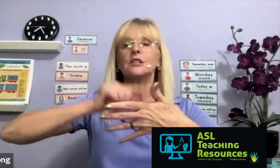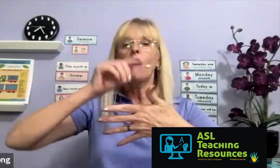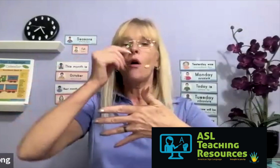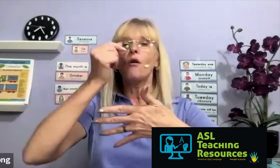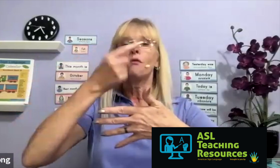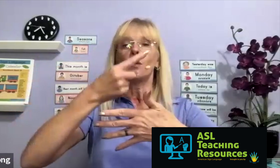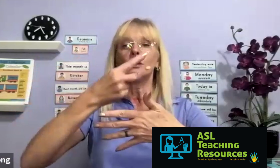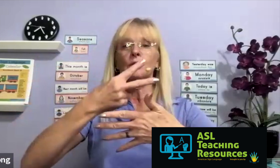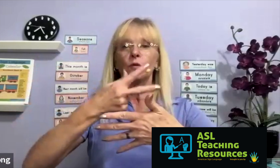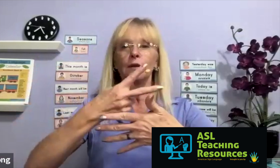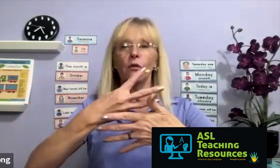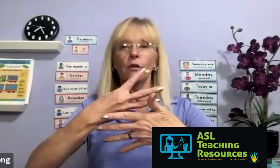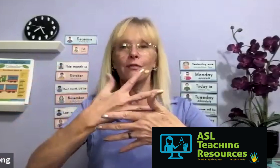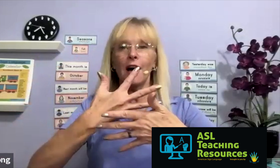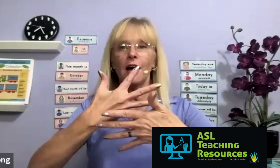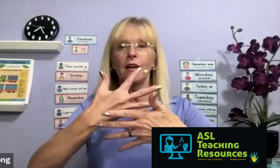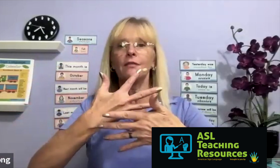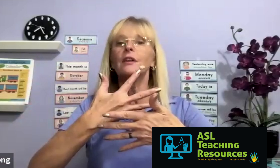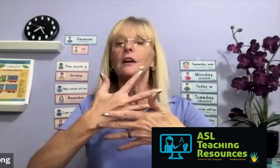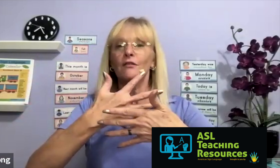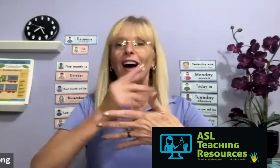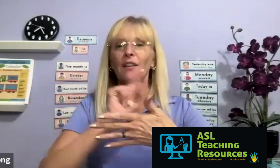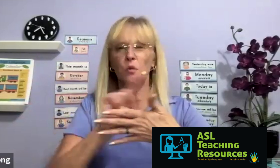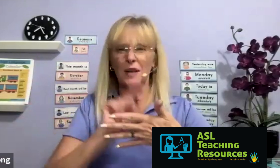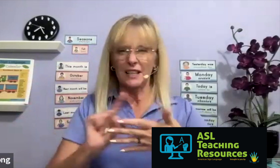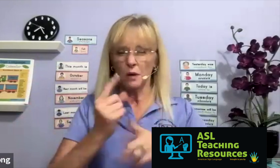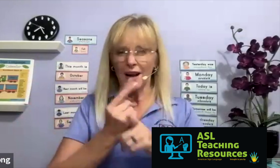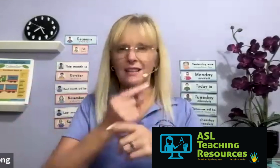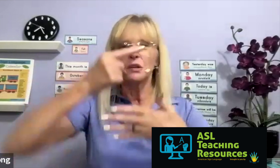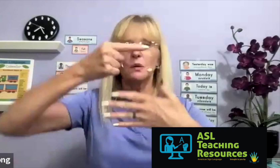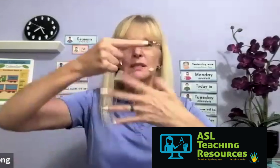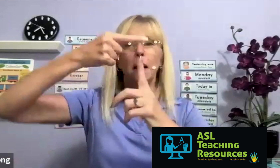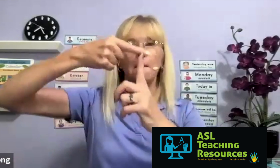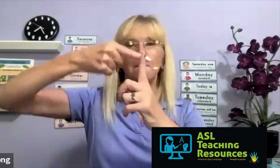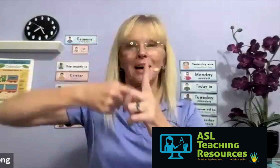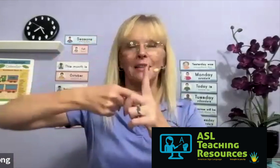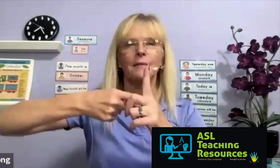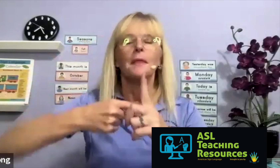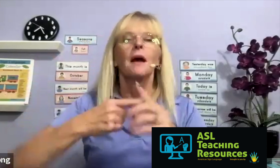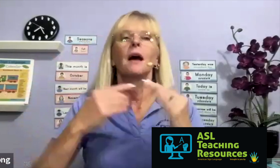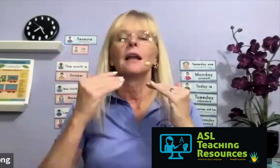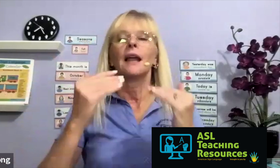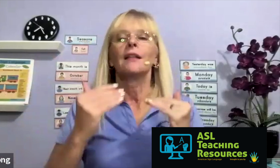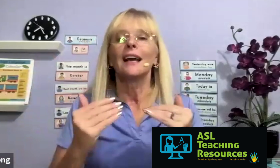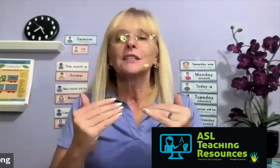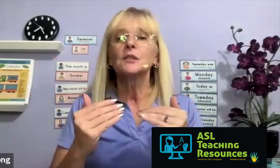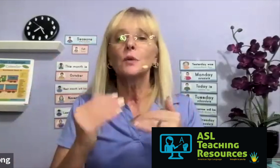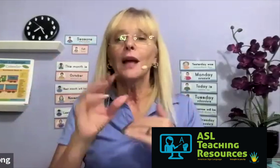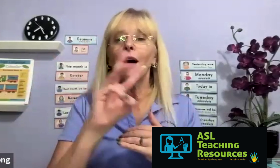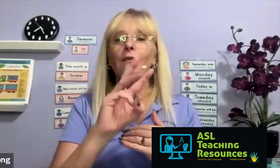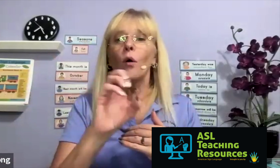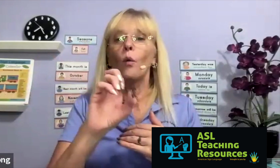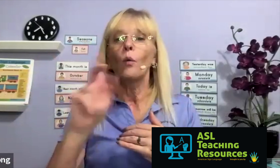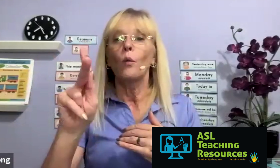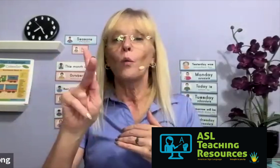all 1, 2, 3, 4, 5 weeks, right? So it's month. Now the next is we have